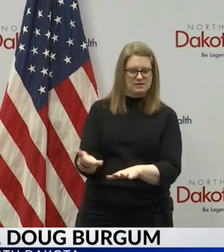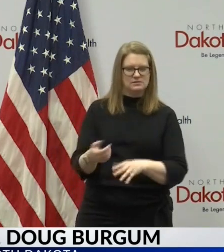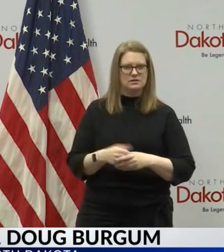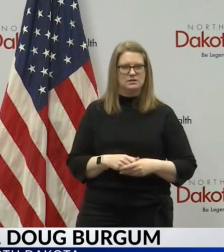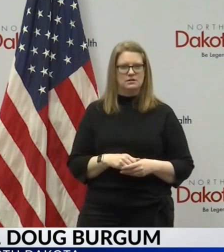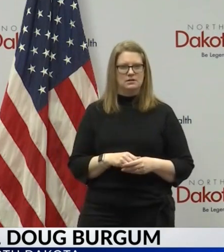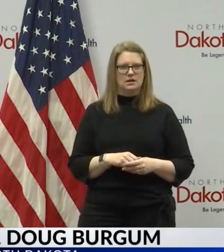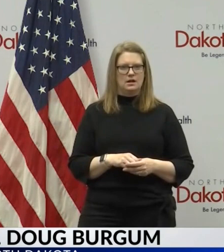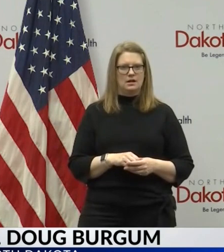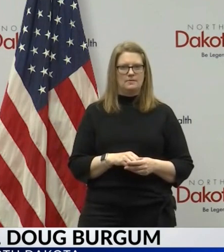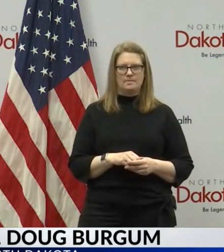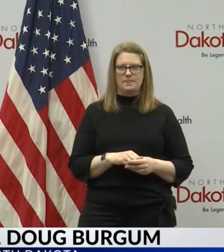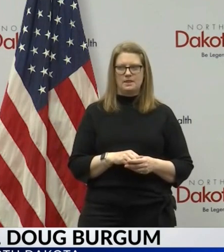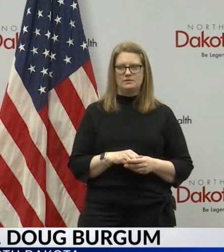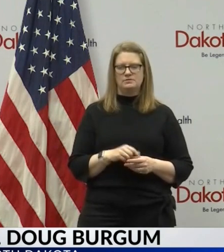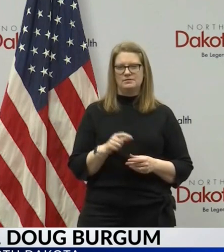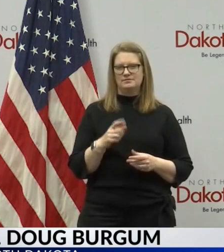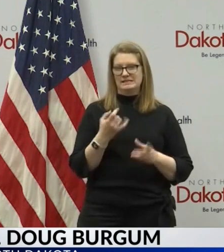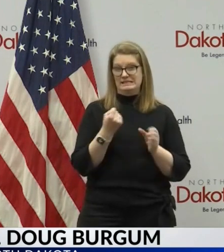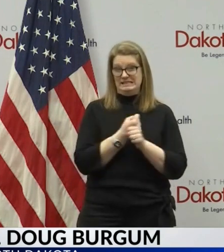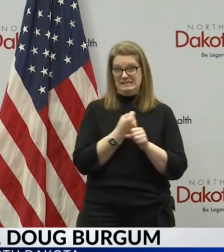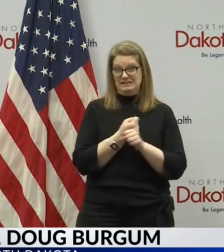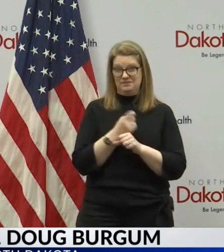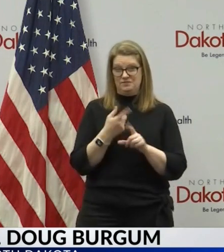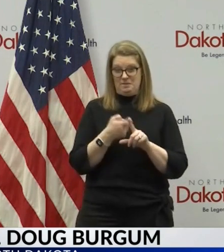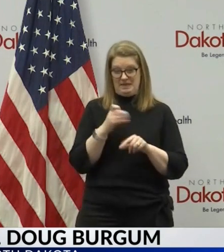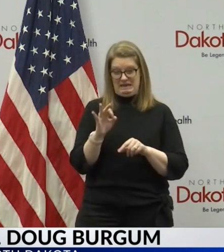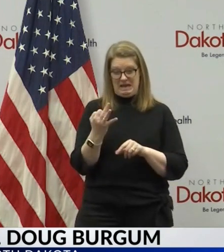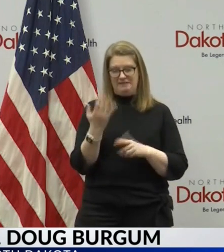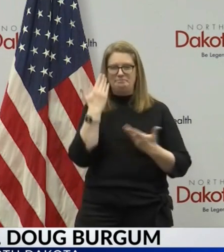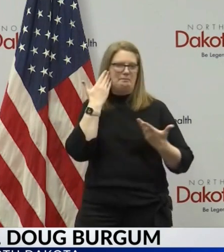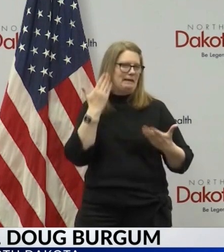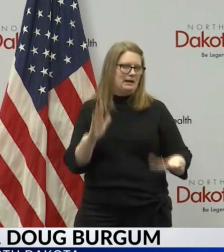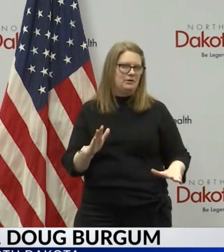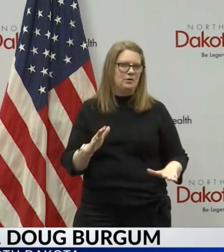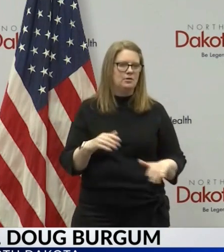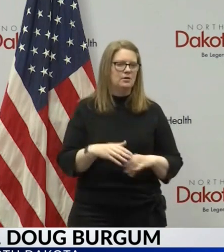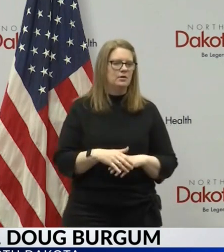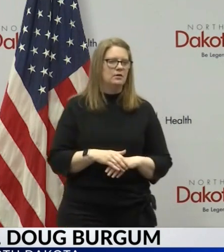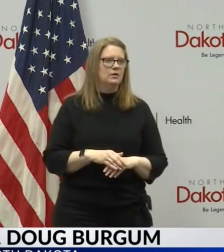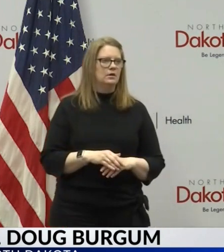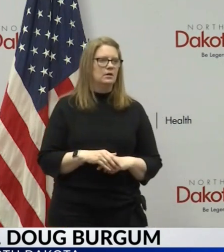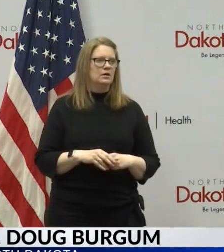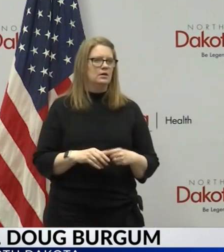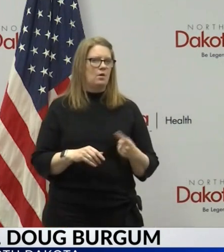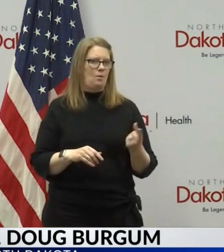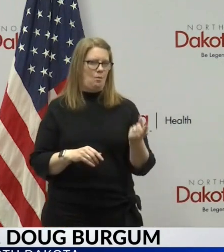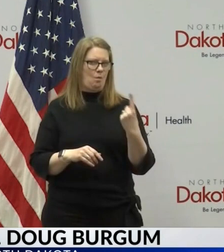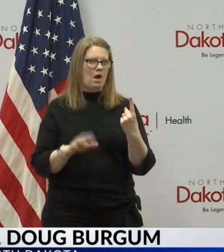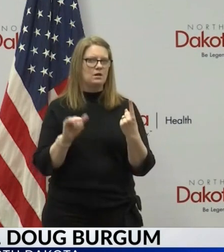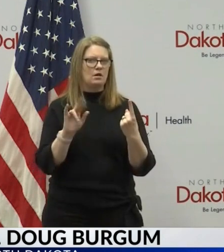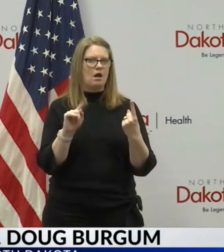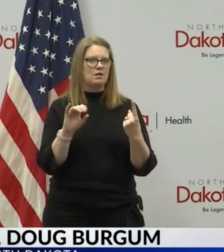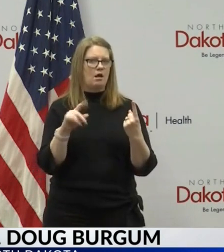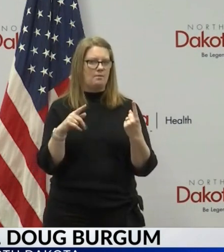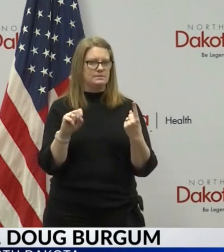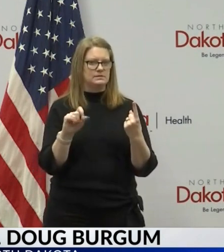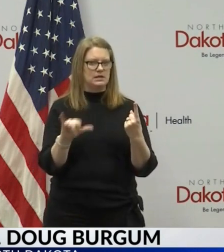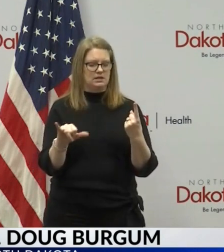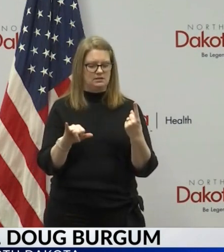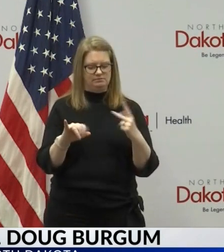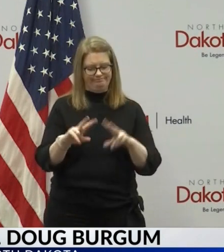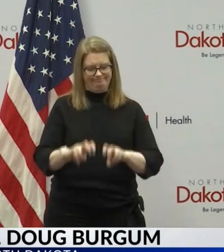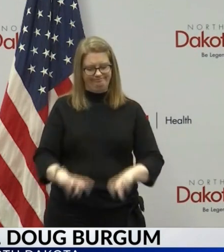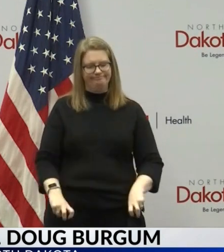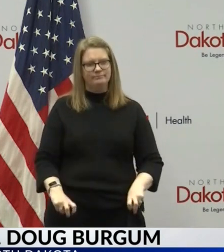of the 9. I know we have had. I know of at least one autopsy that was done